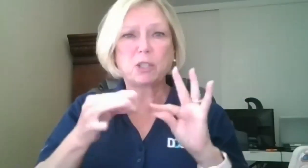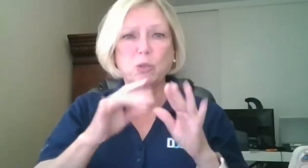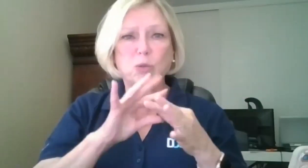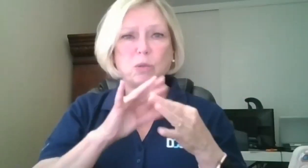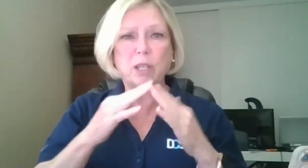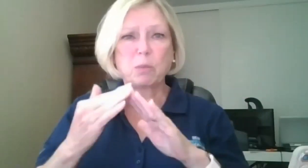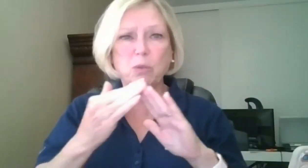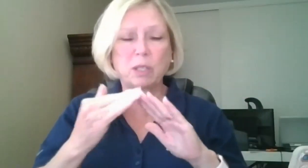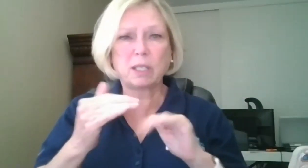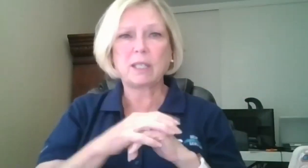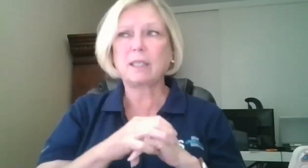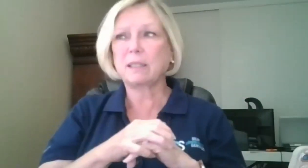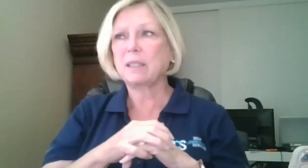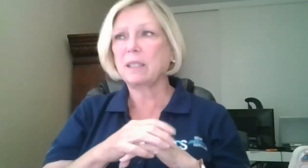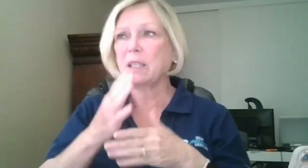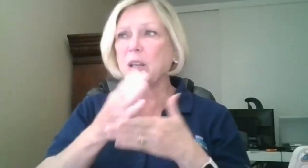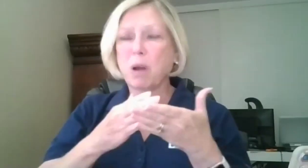We sent out a message to our community,